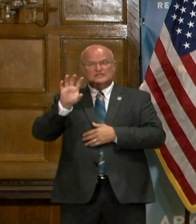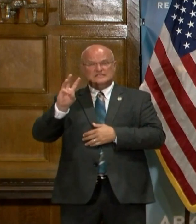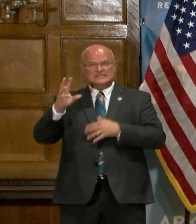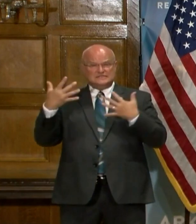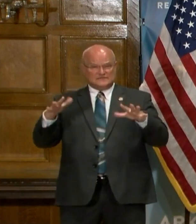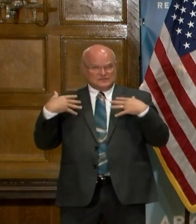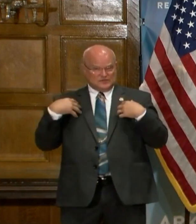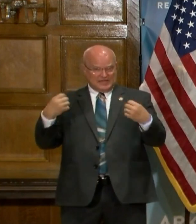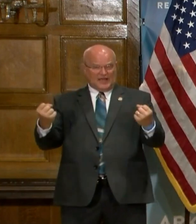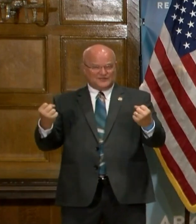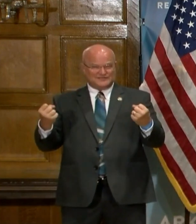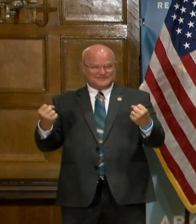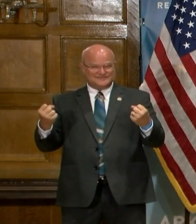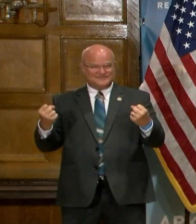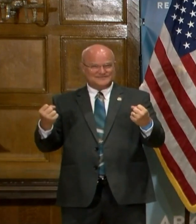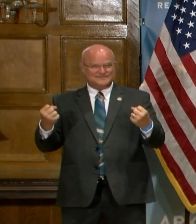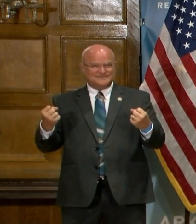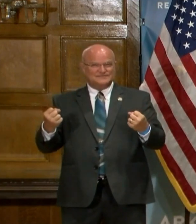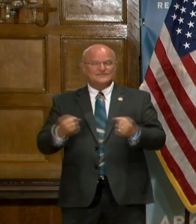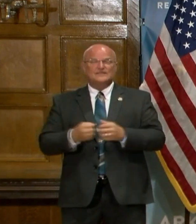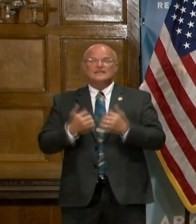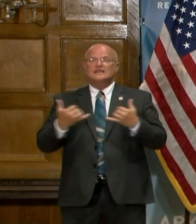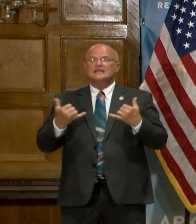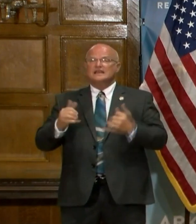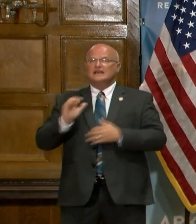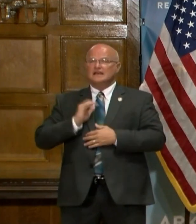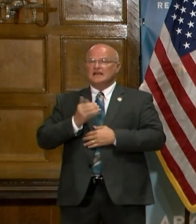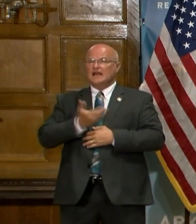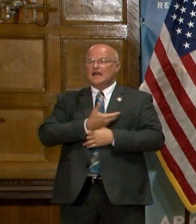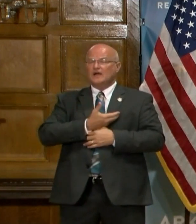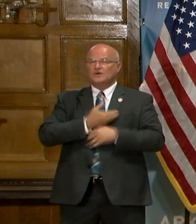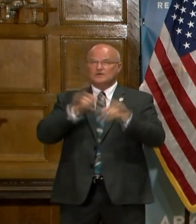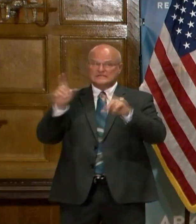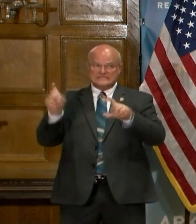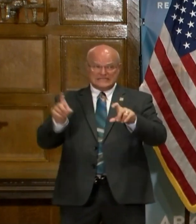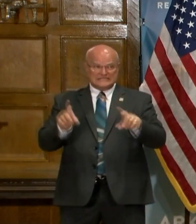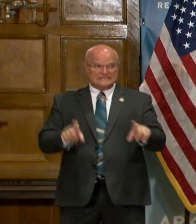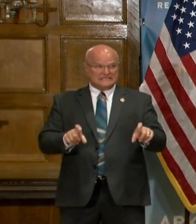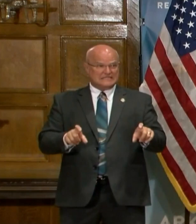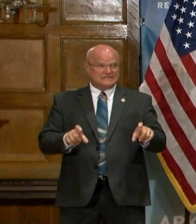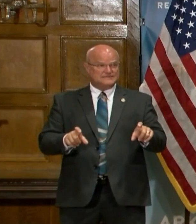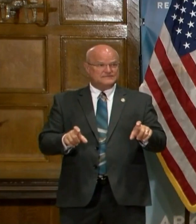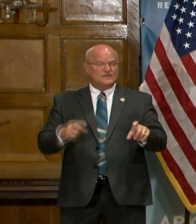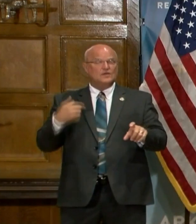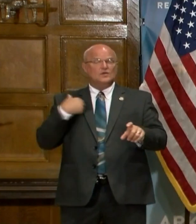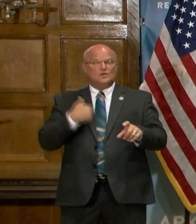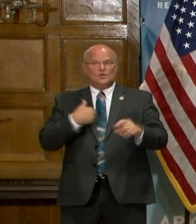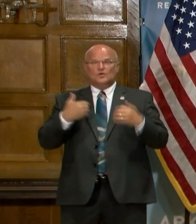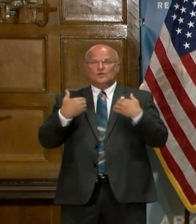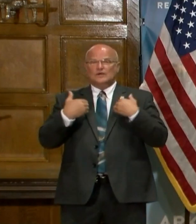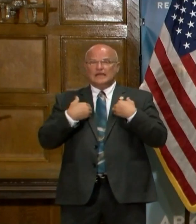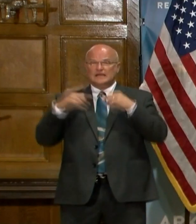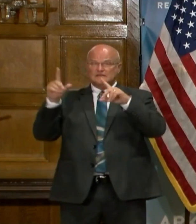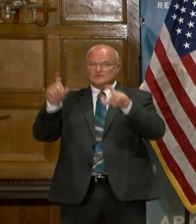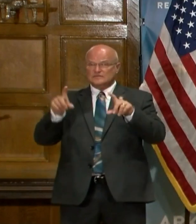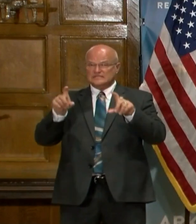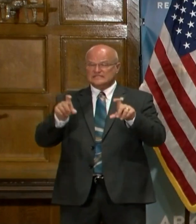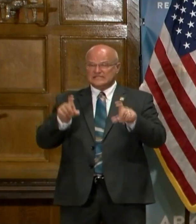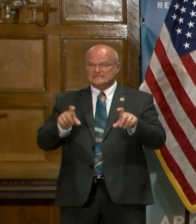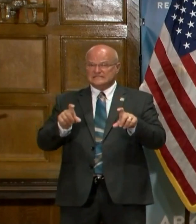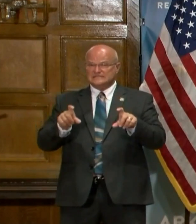22,106 that have recovered. In terms of our testing, we